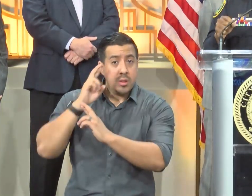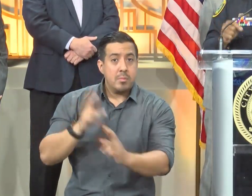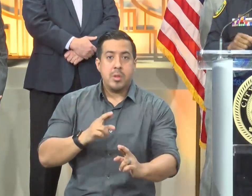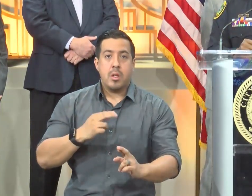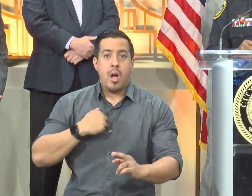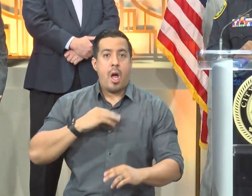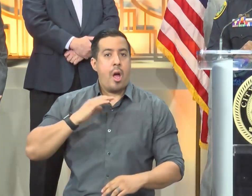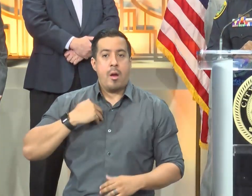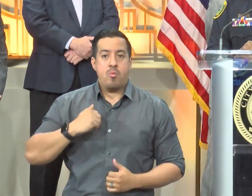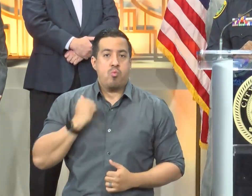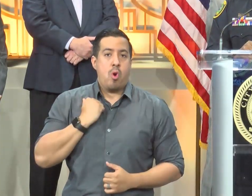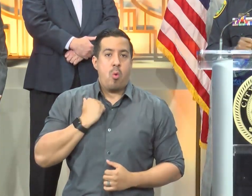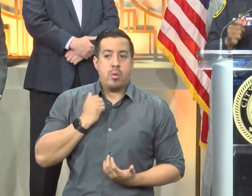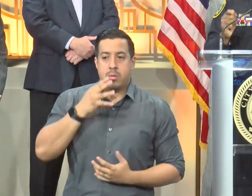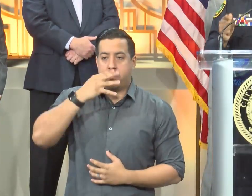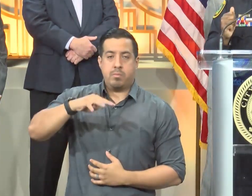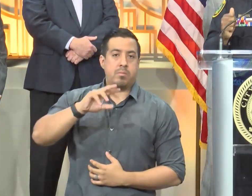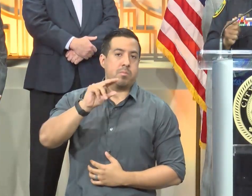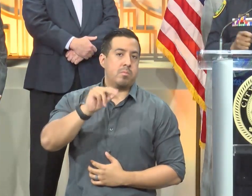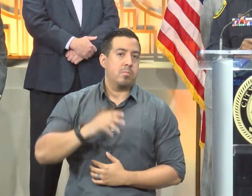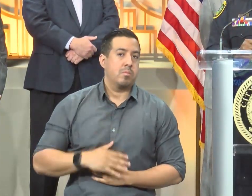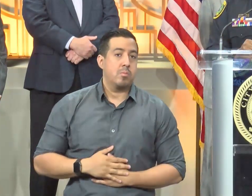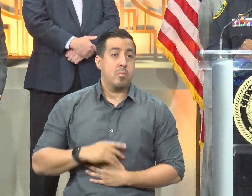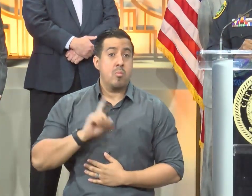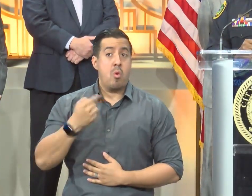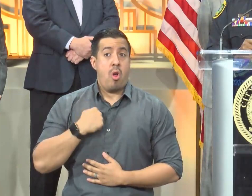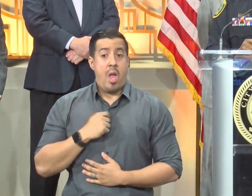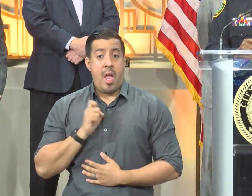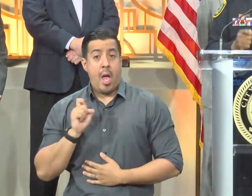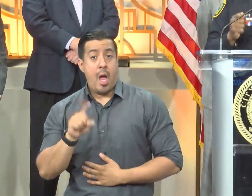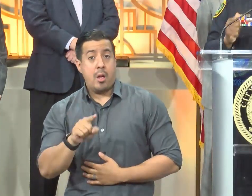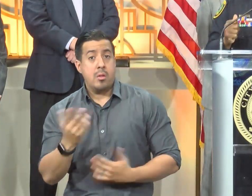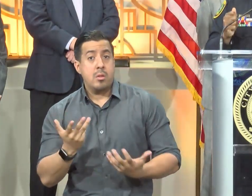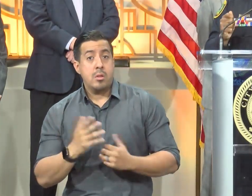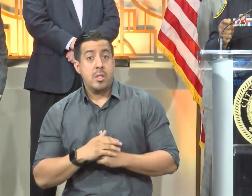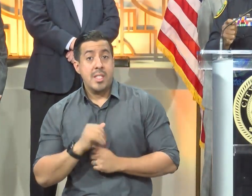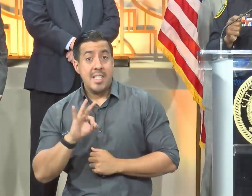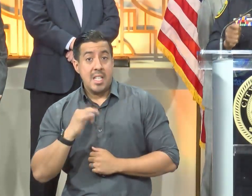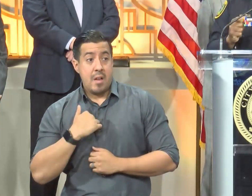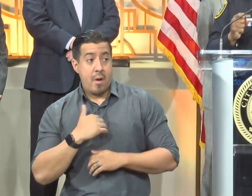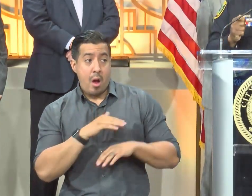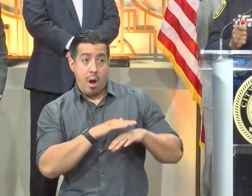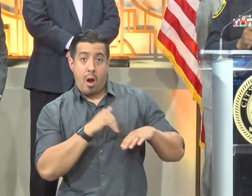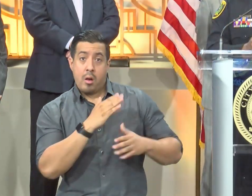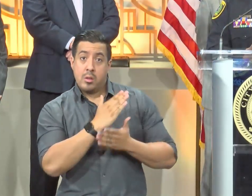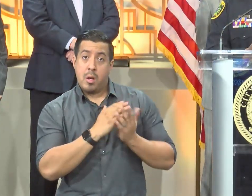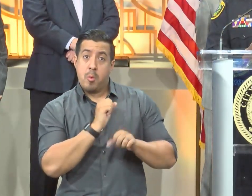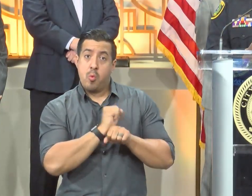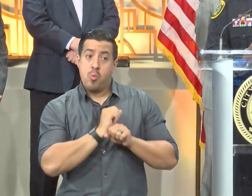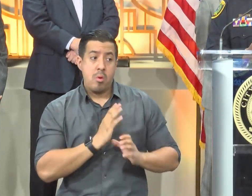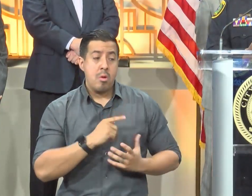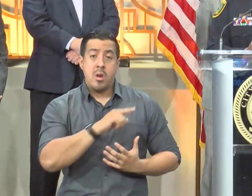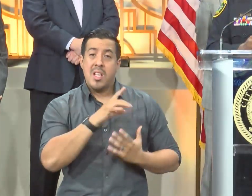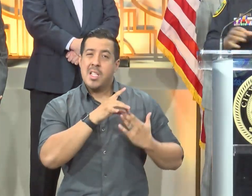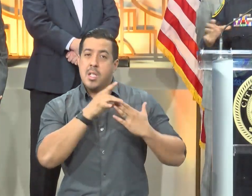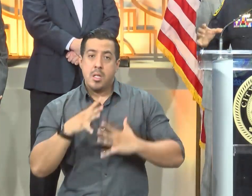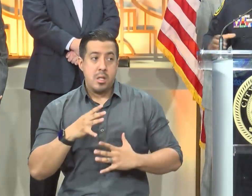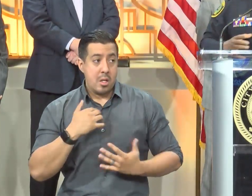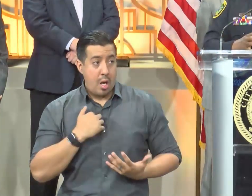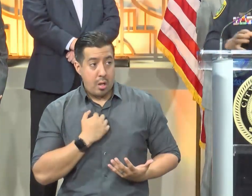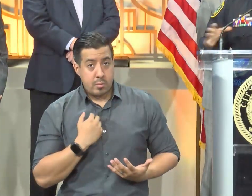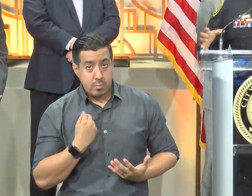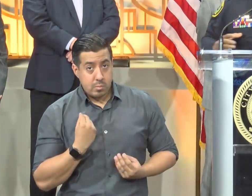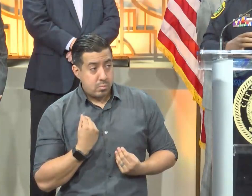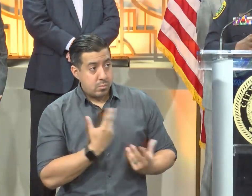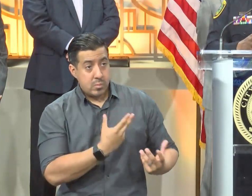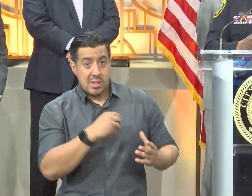never violate that. The only ask I have is when I call some of the leaders in our